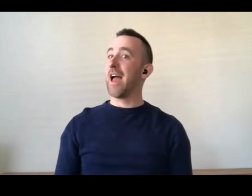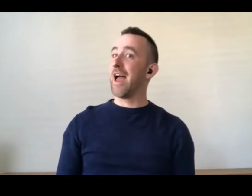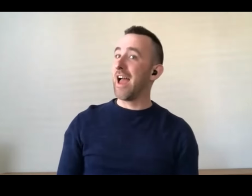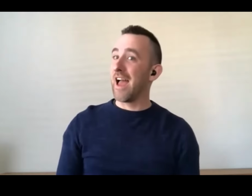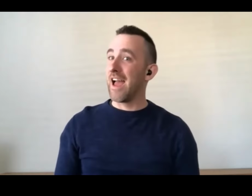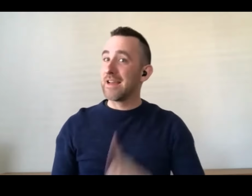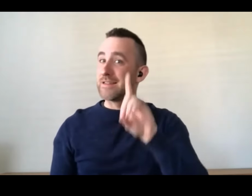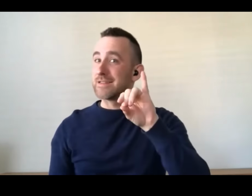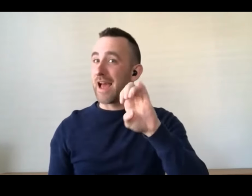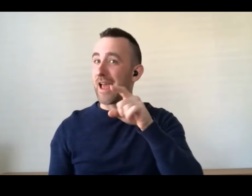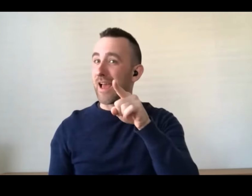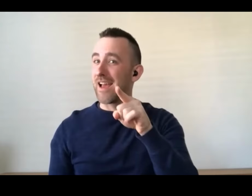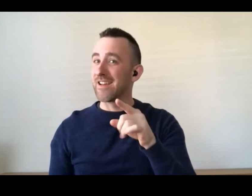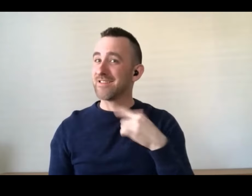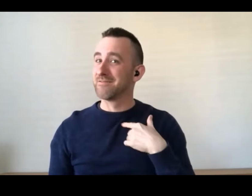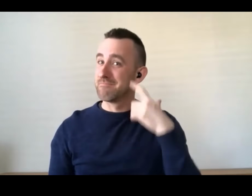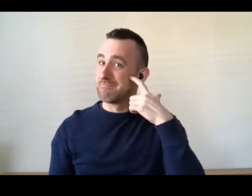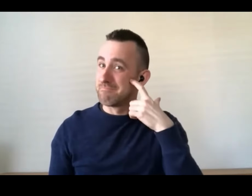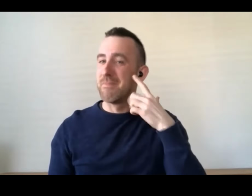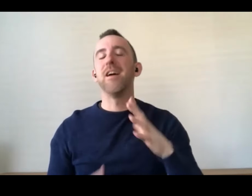And you just got to roll with it.